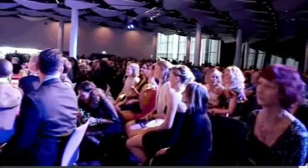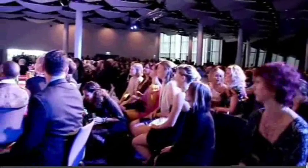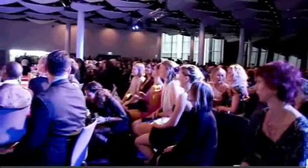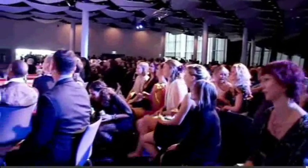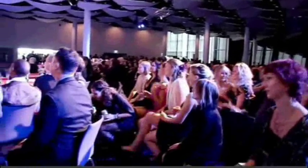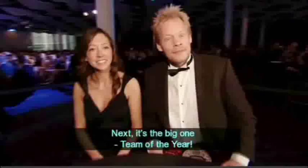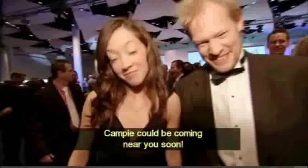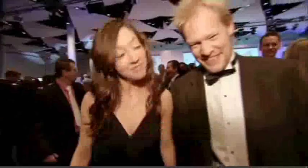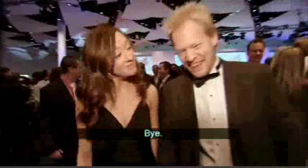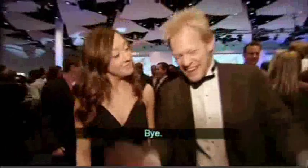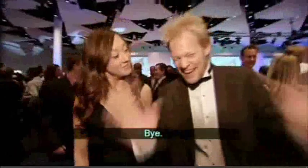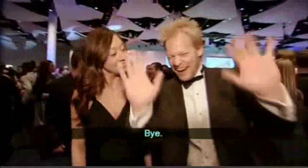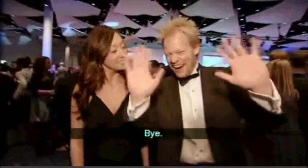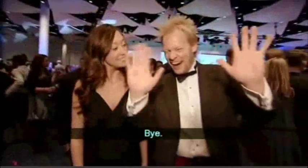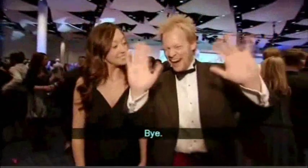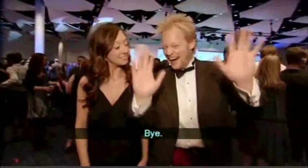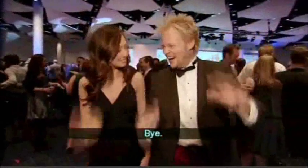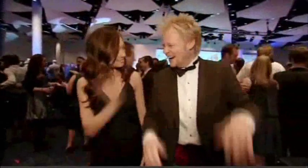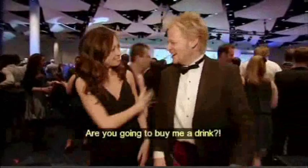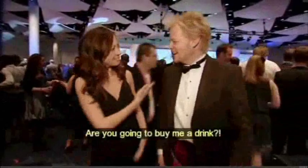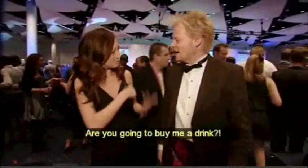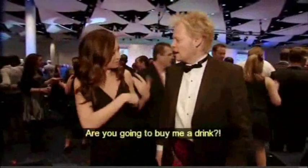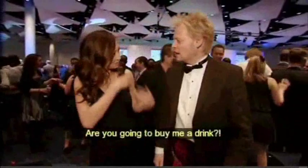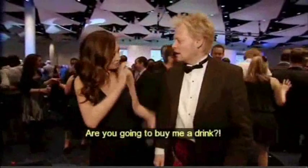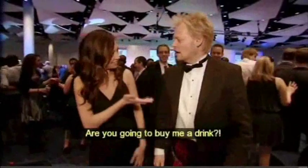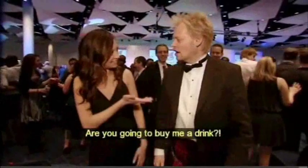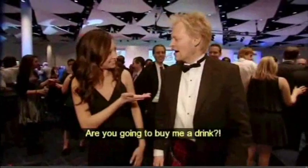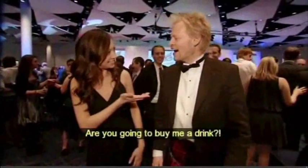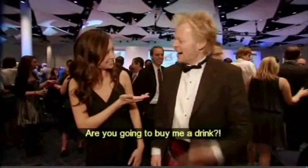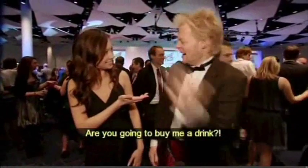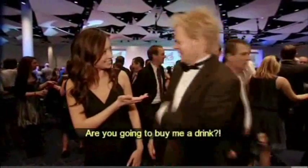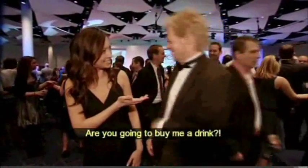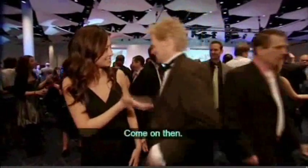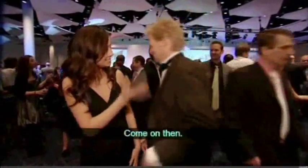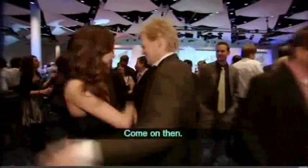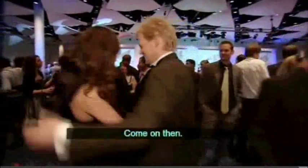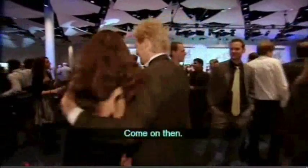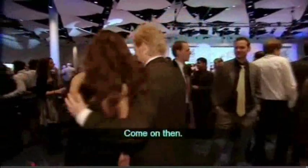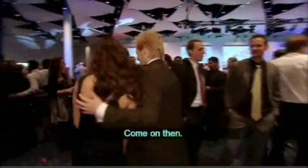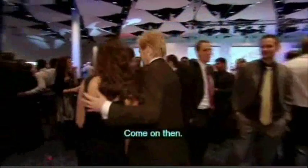Bye. You gonna buy me a drink? Come on then.